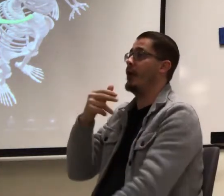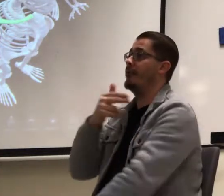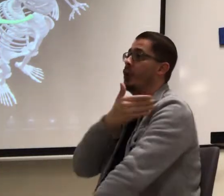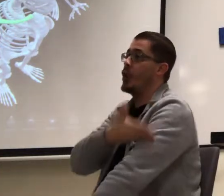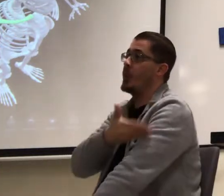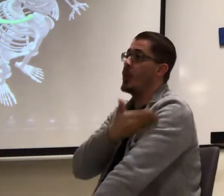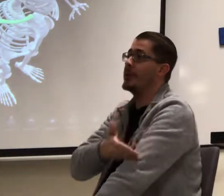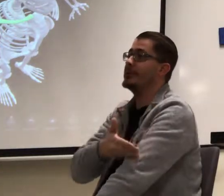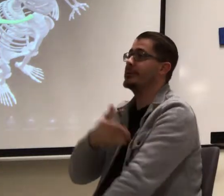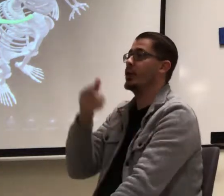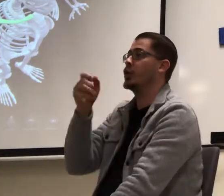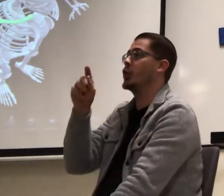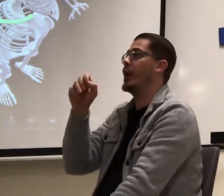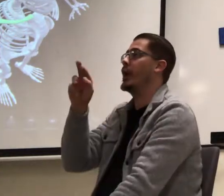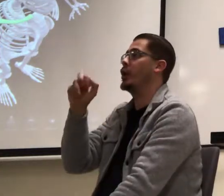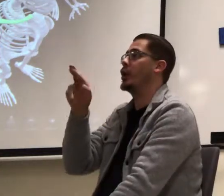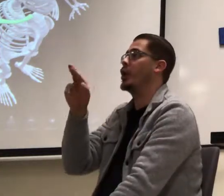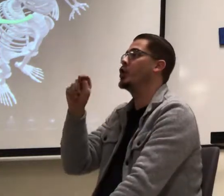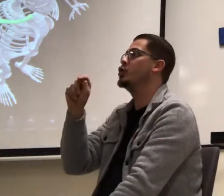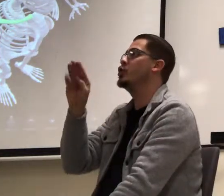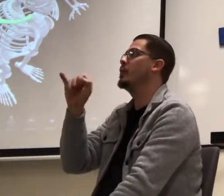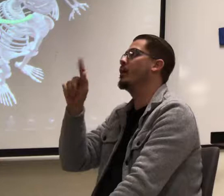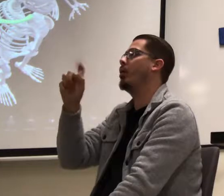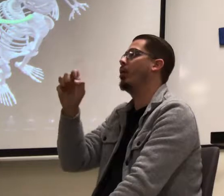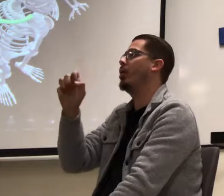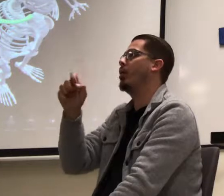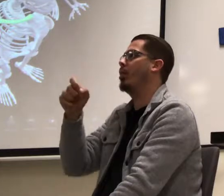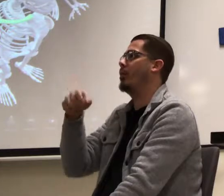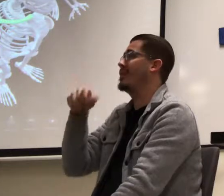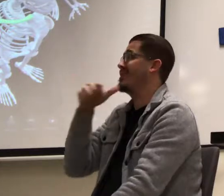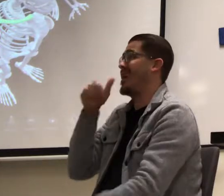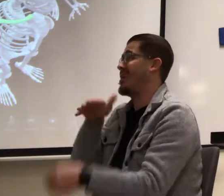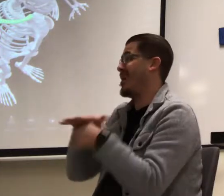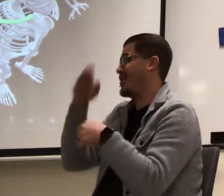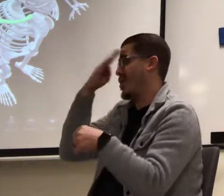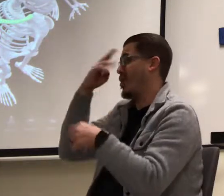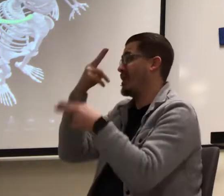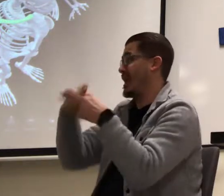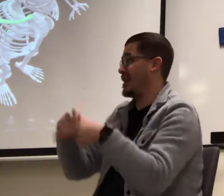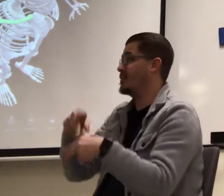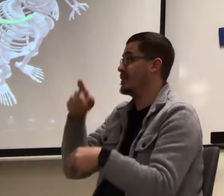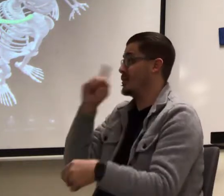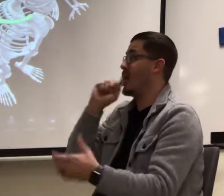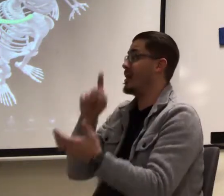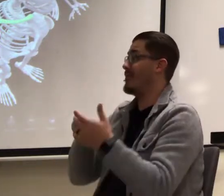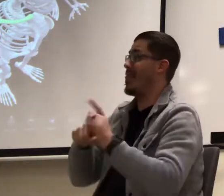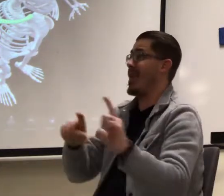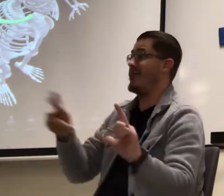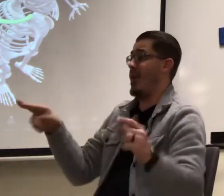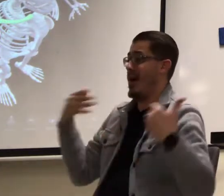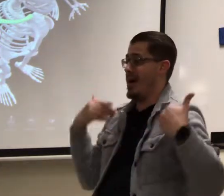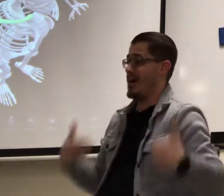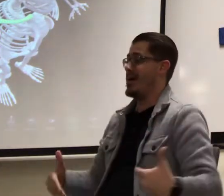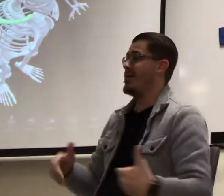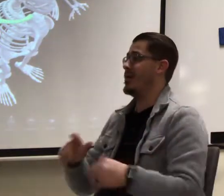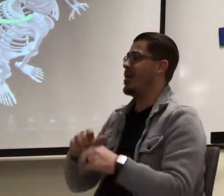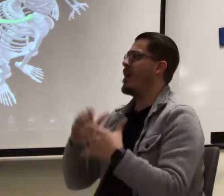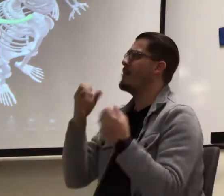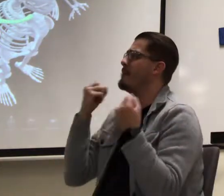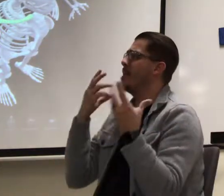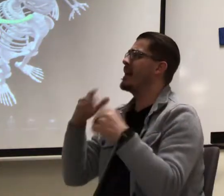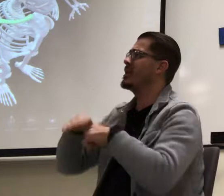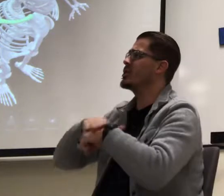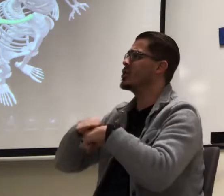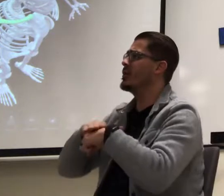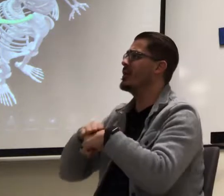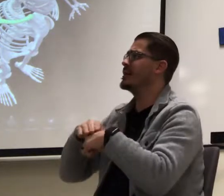tubercle. Because it's not enough just to know the names of the bones. You have to be able to tell left or right, but there's all these surface features, so you can tell